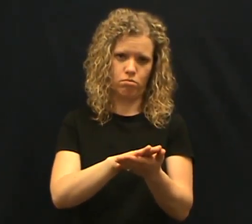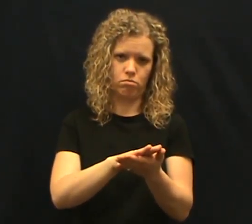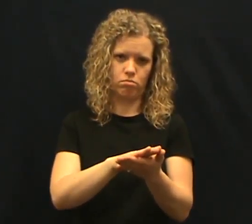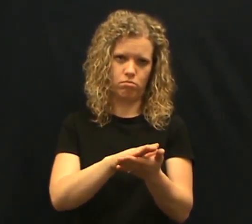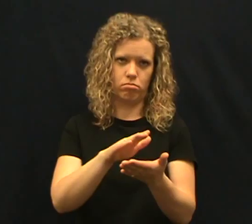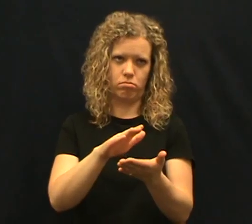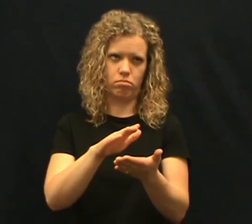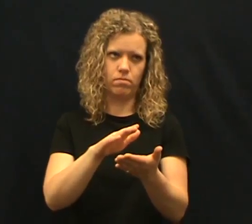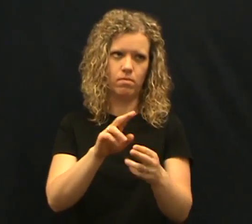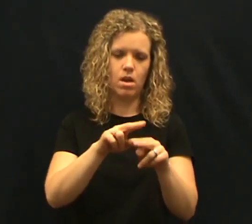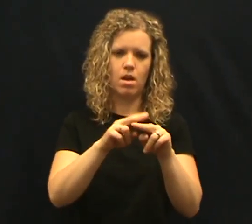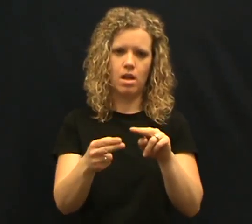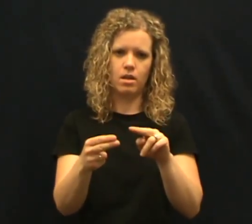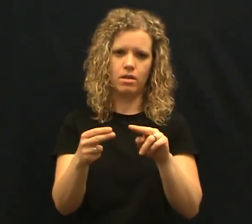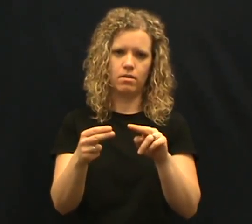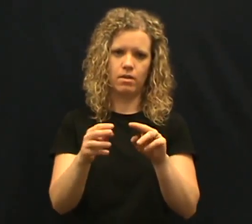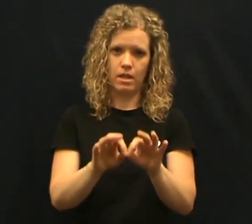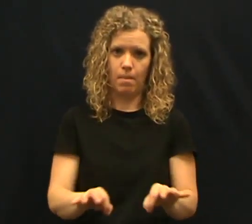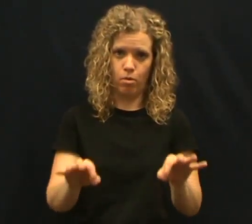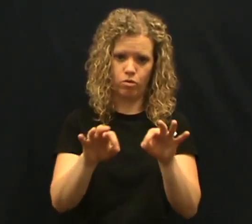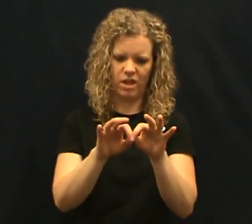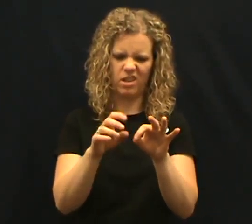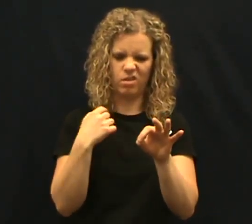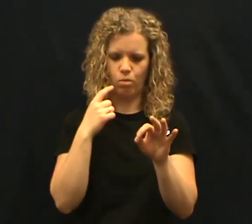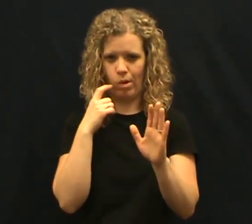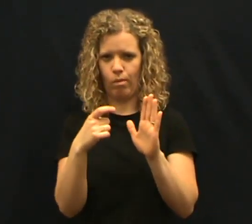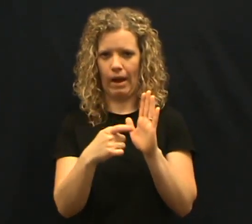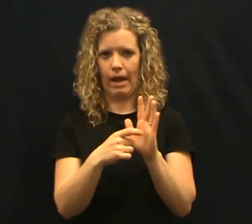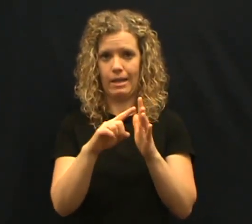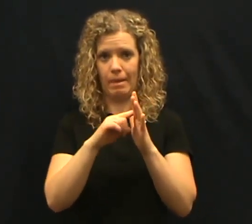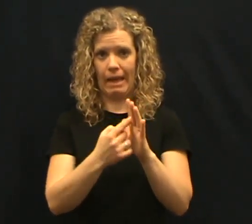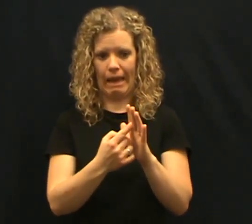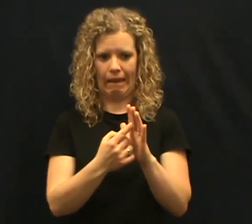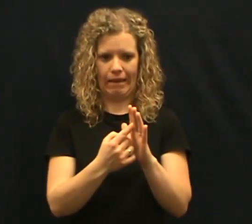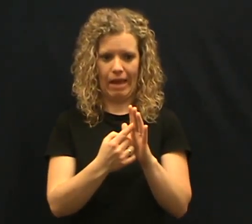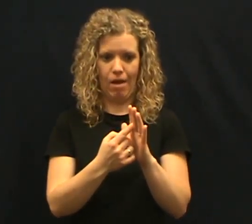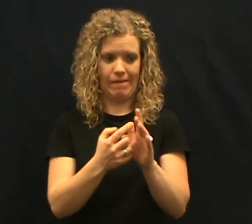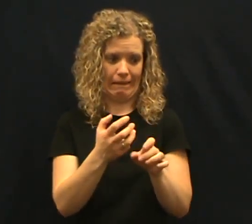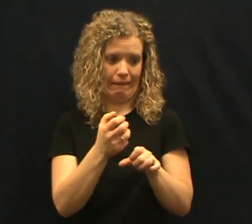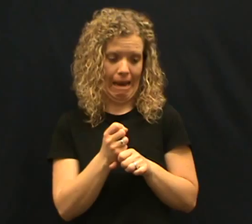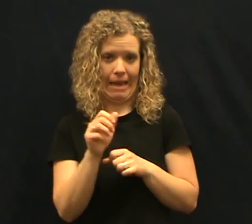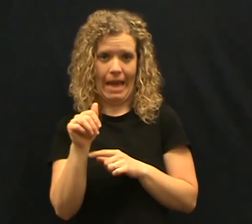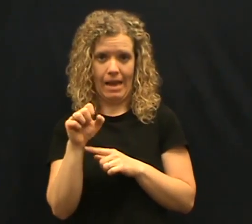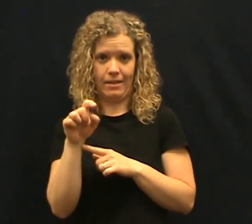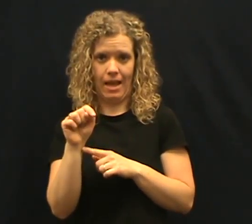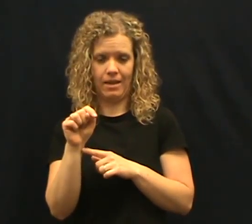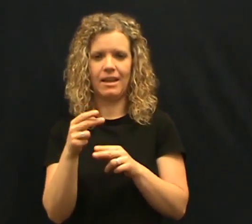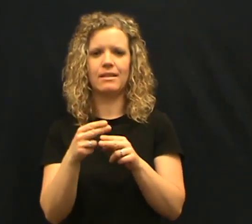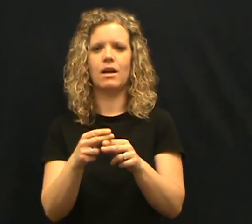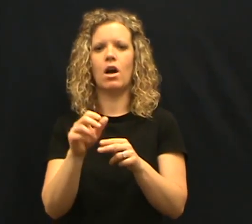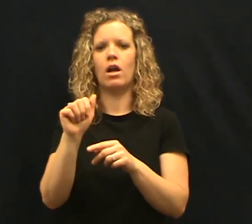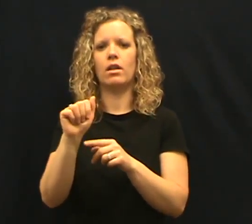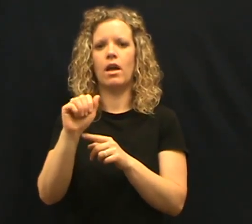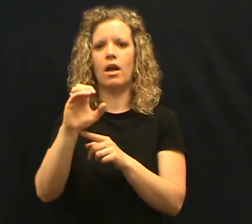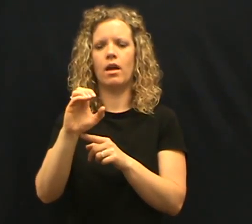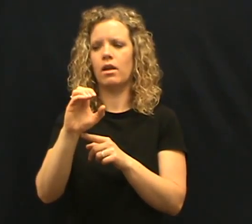have recognized since the beginning of the life of that asset is called accumulated depreciation. And